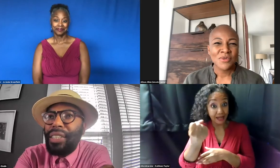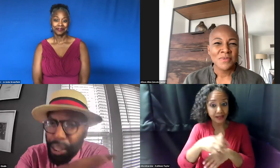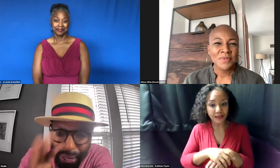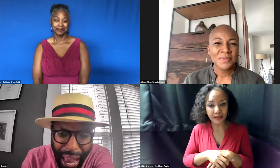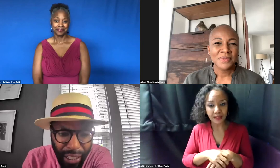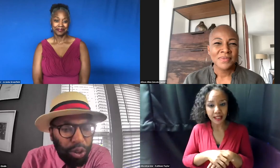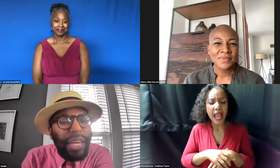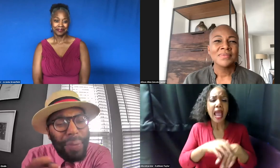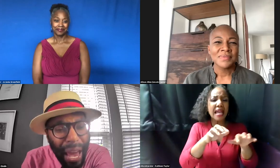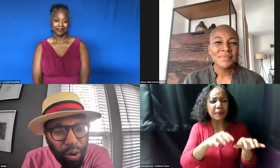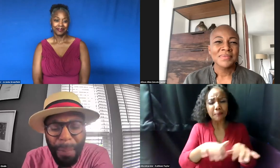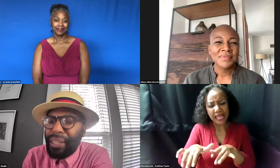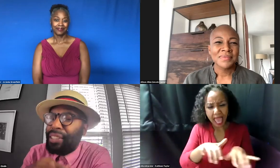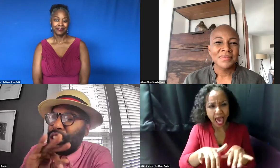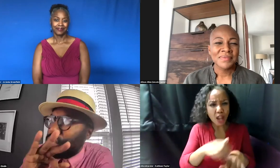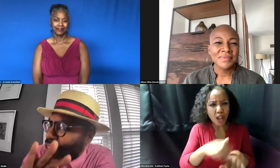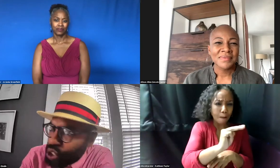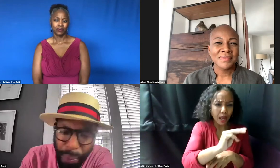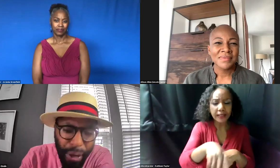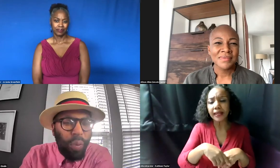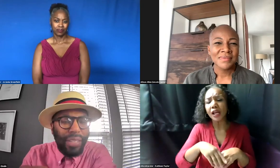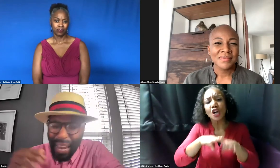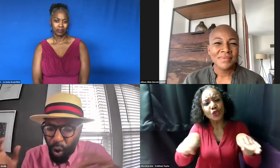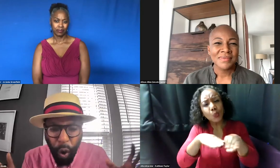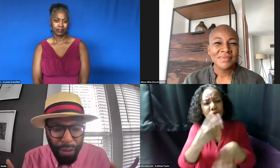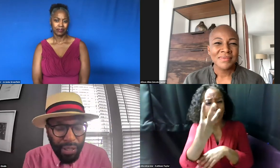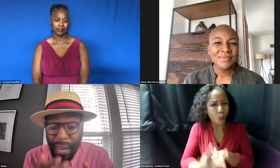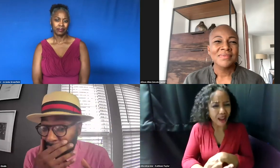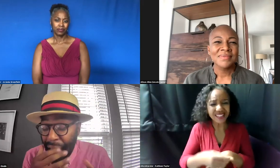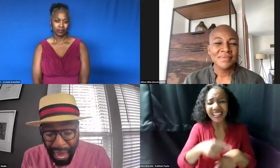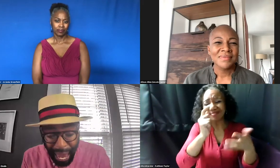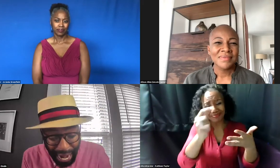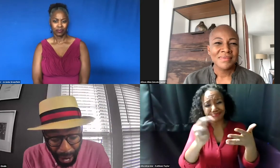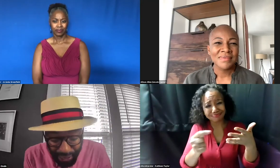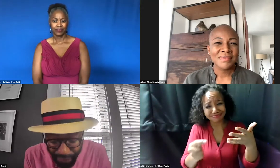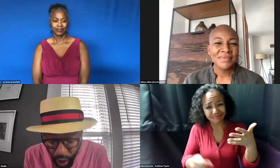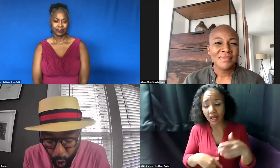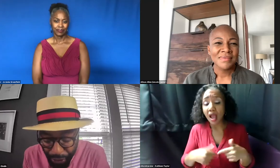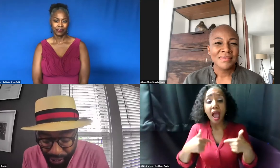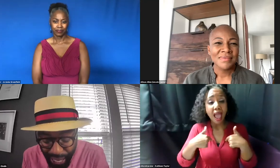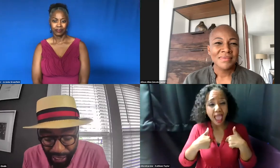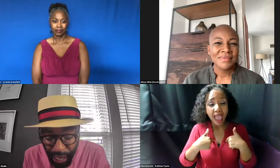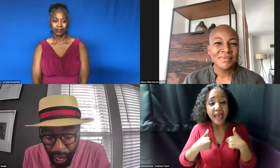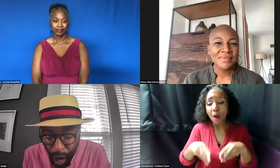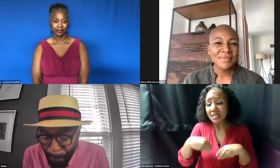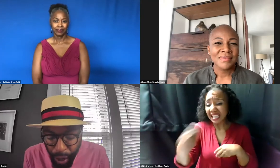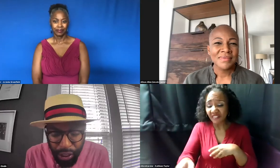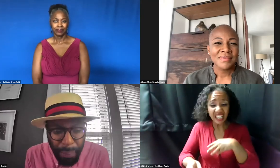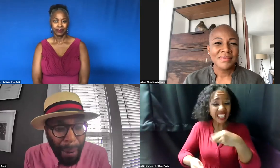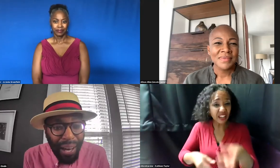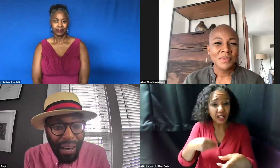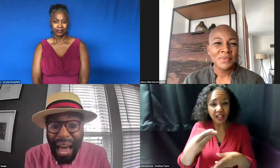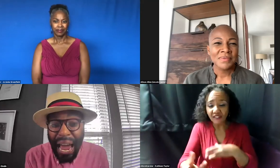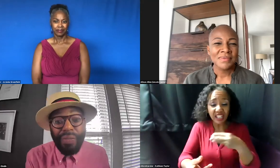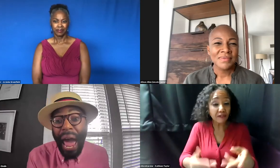And she takes piano, she used to take piano on Mondays. She used to take swimming on Wednesdays. She had all these things. And I was giving her all these things unbeknownst